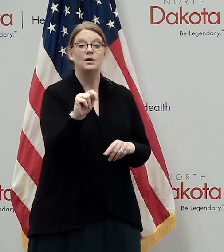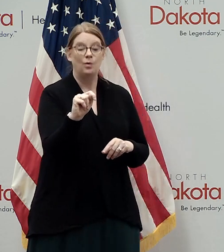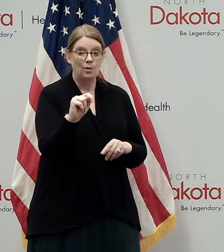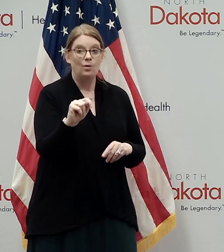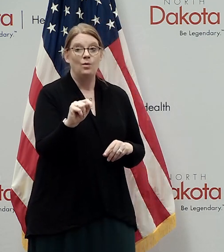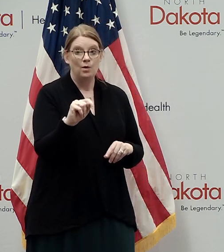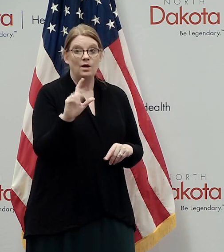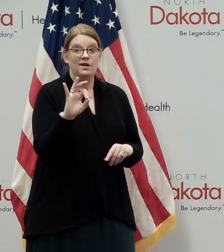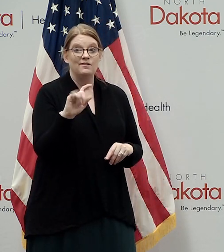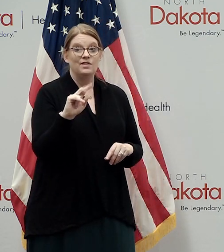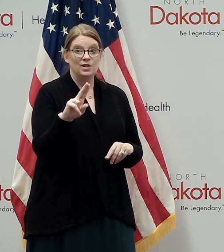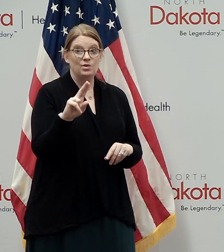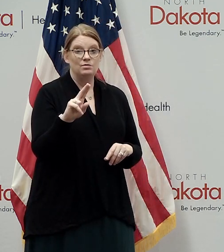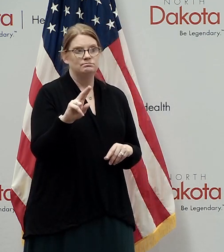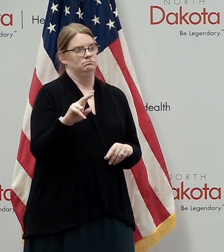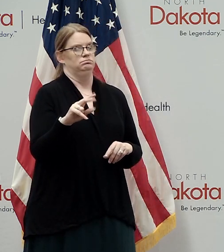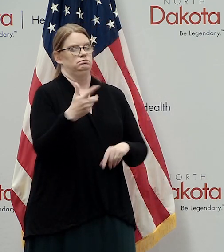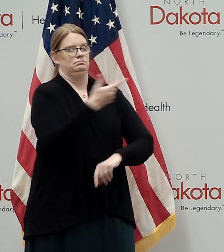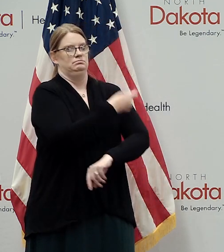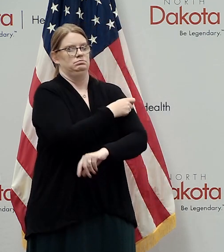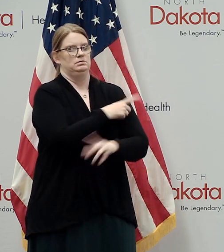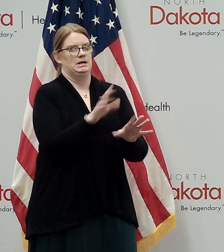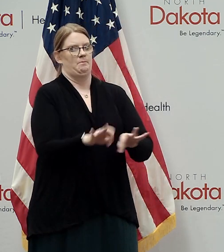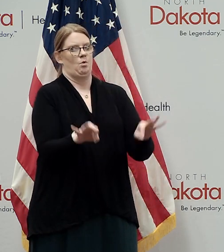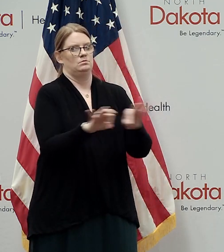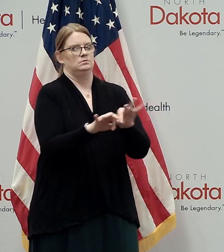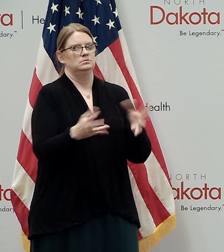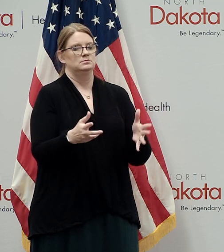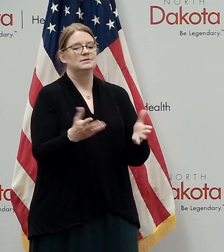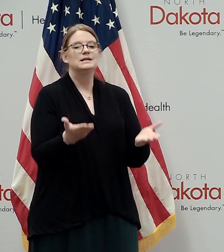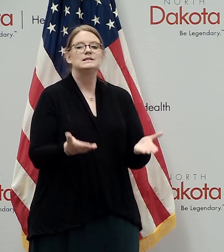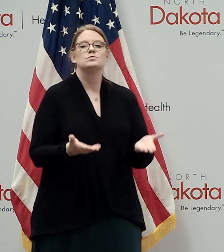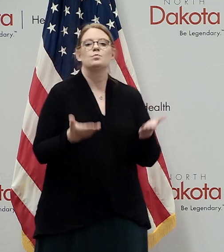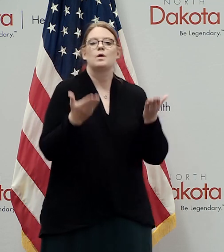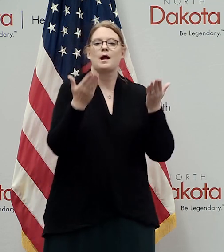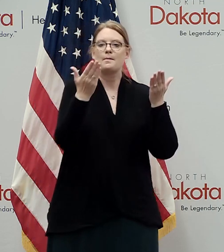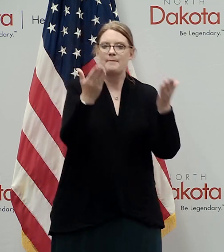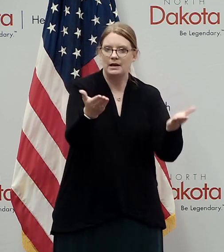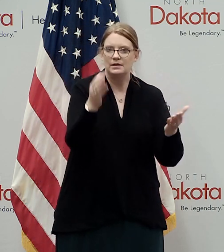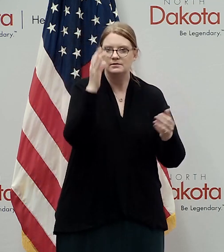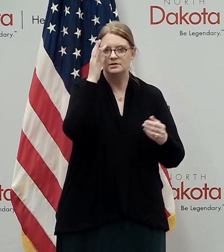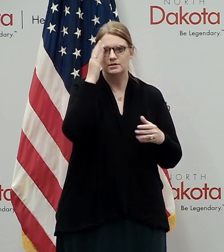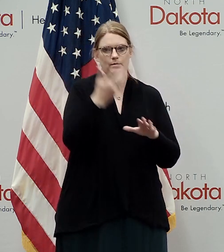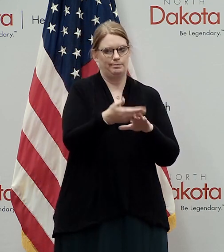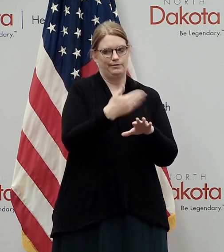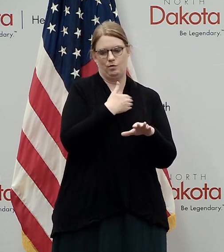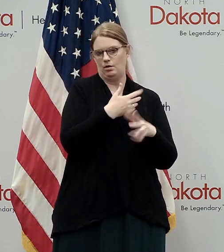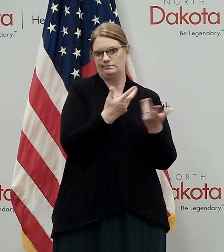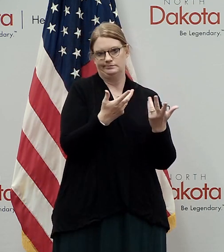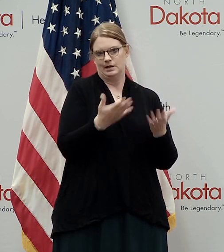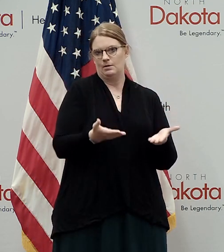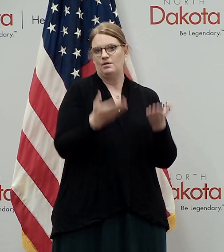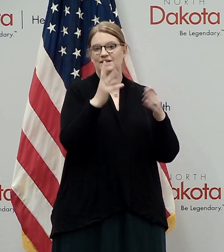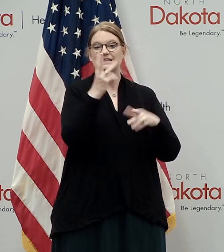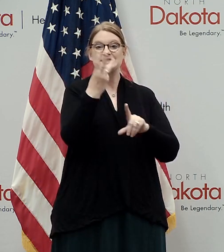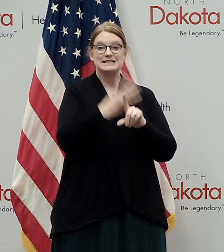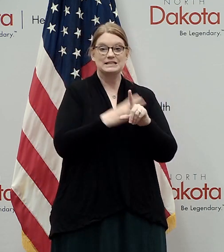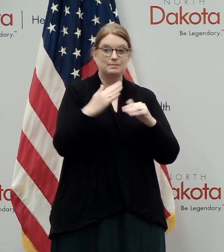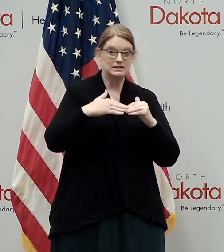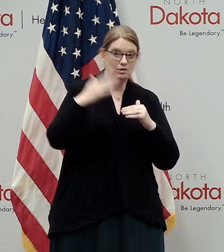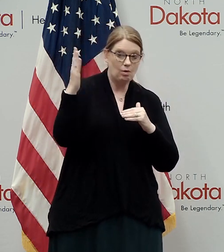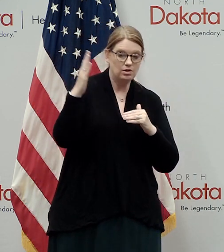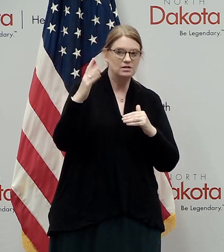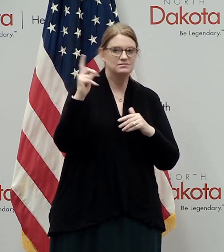The flu vaccine will be more important than ever. It's recommended, as we have in pre-COVID, that everyone 6 months or older is recommended to